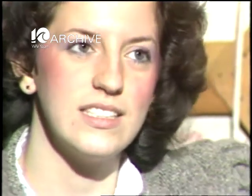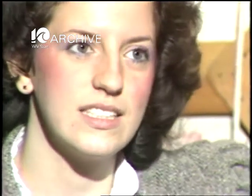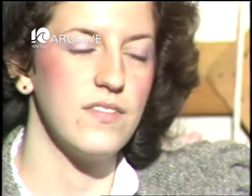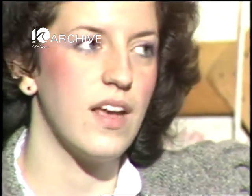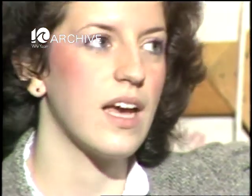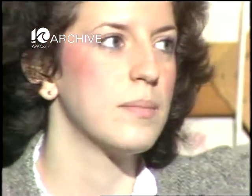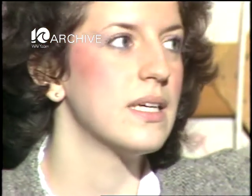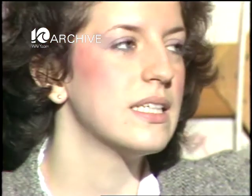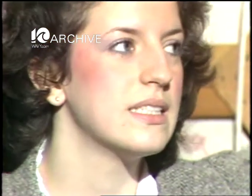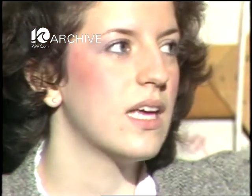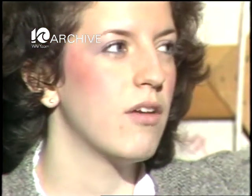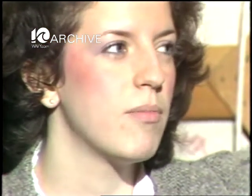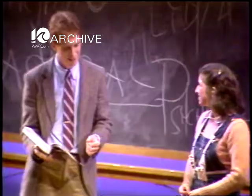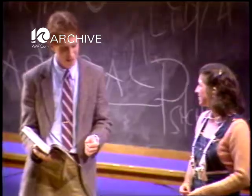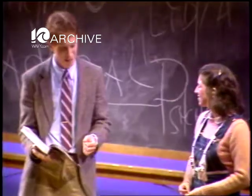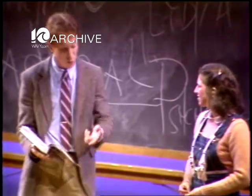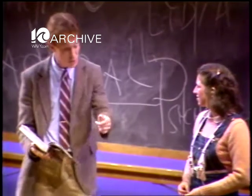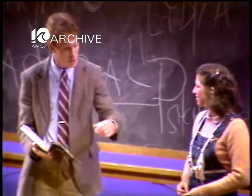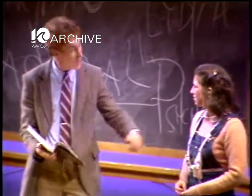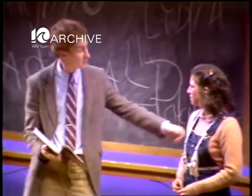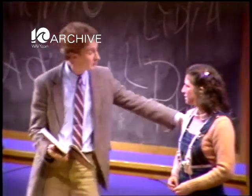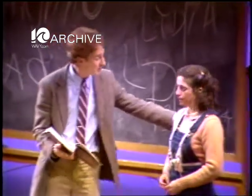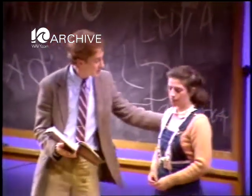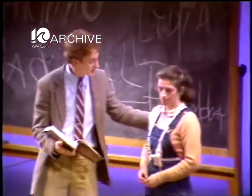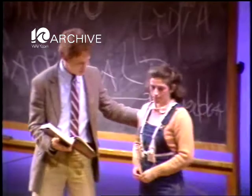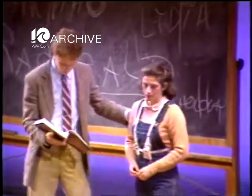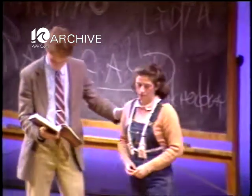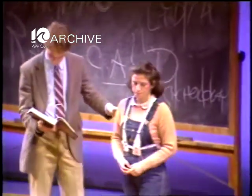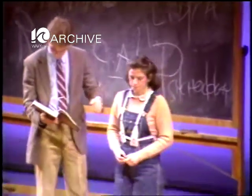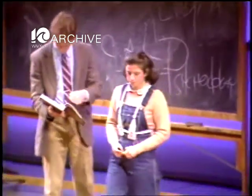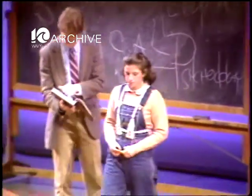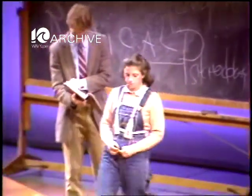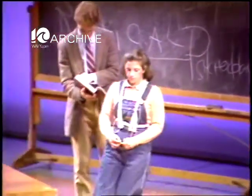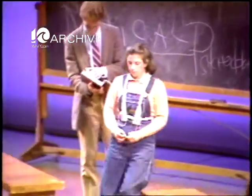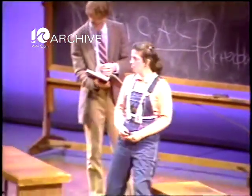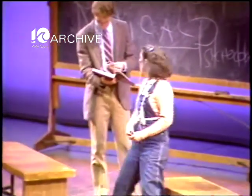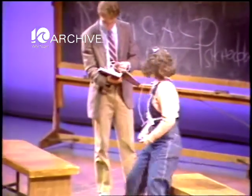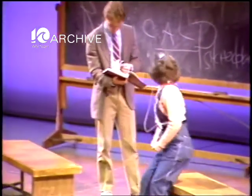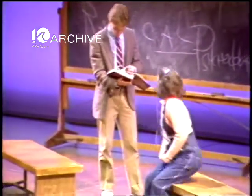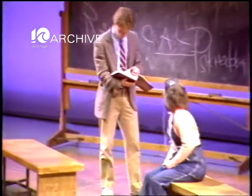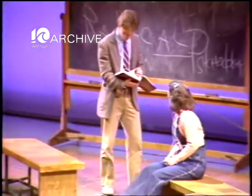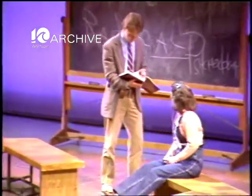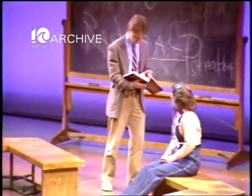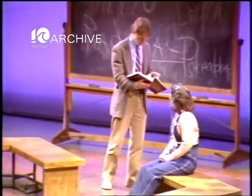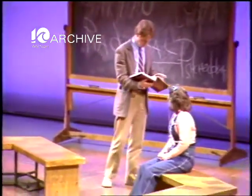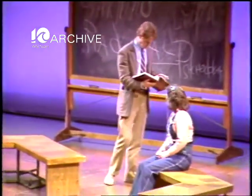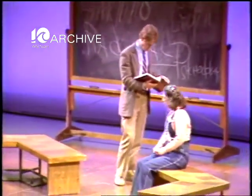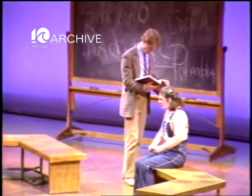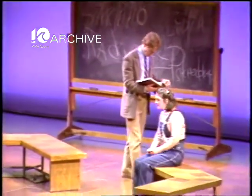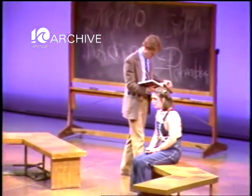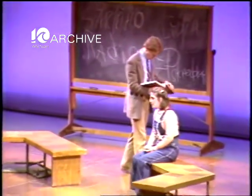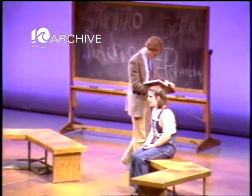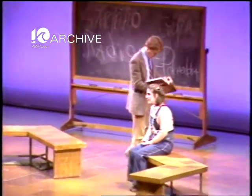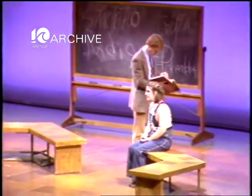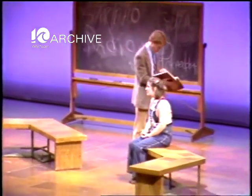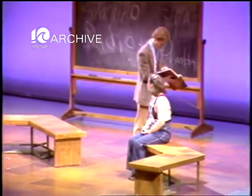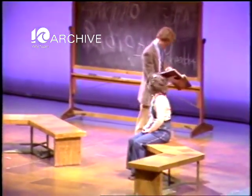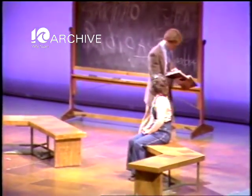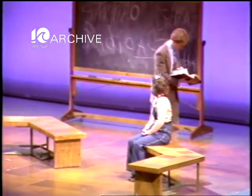the reigning Miss Deaf America. She plays Lydia, a young student, and brings to the role the reality known only to someone who's been there. The problem of